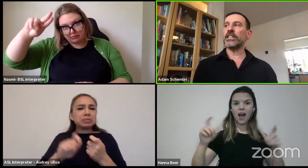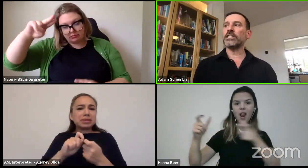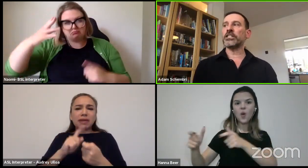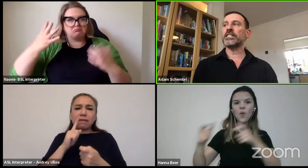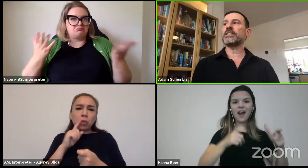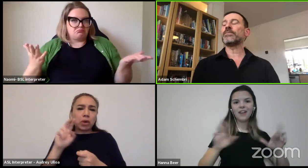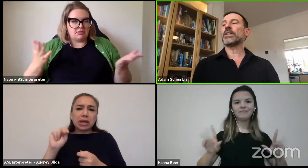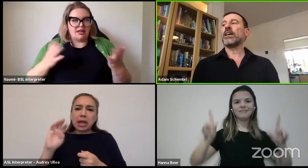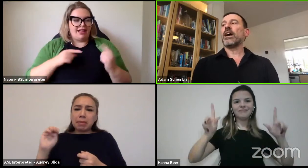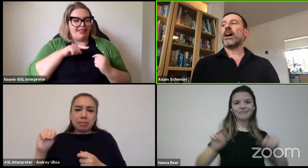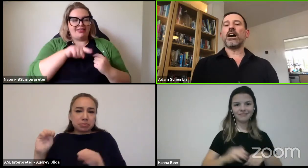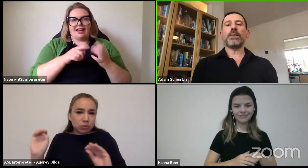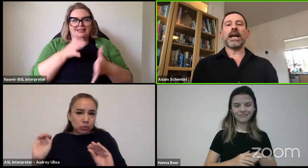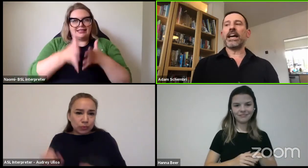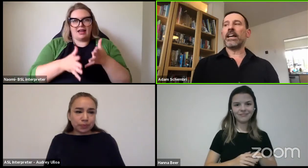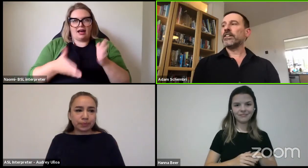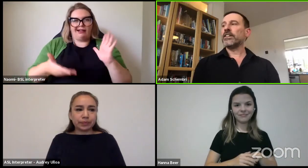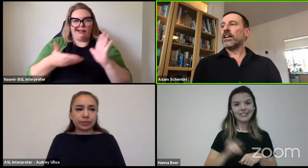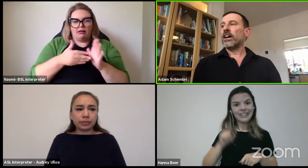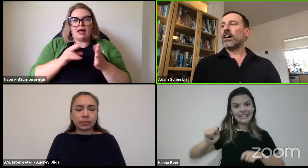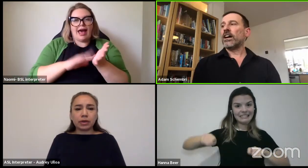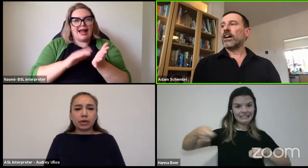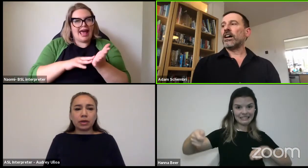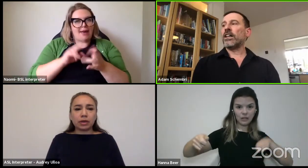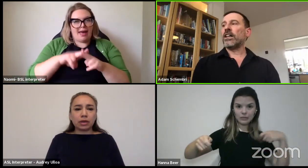non-manual features.